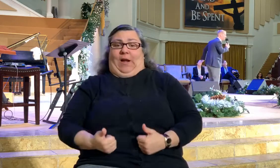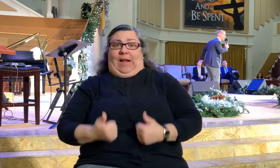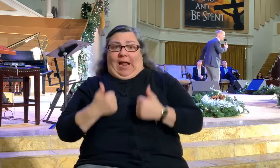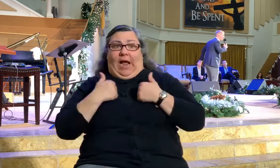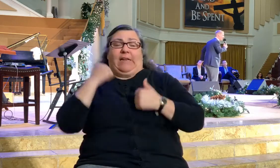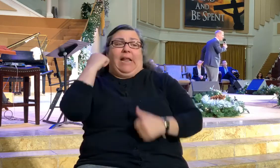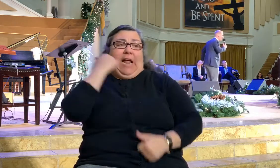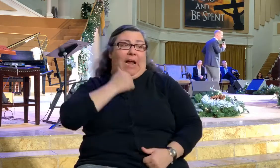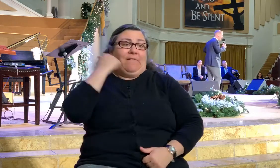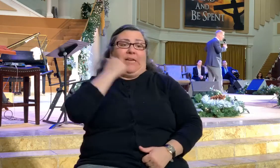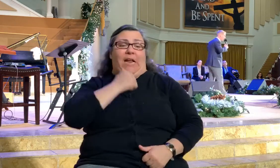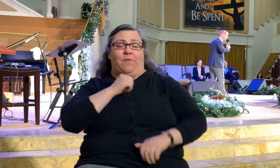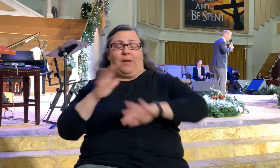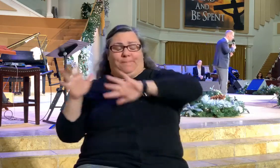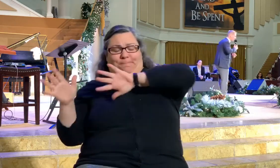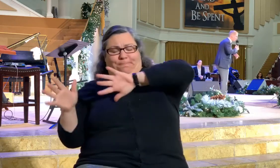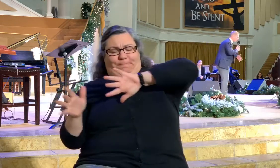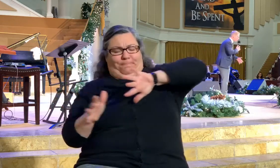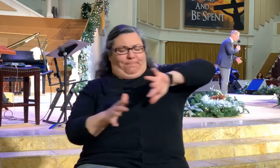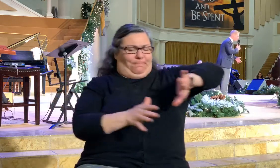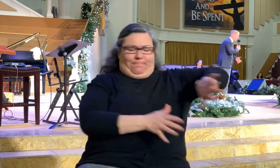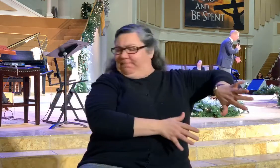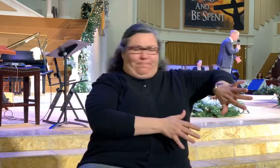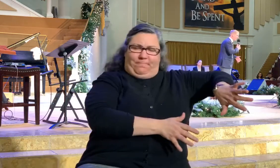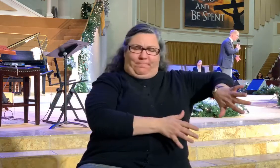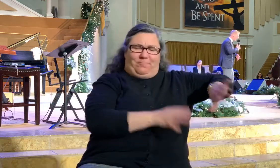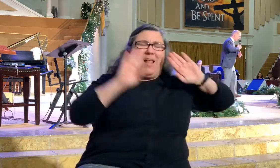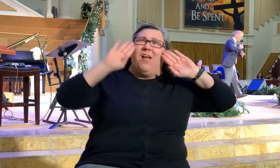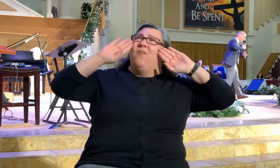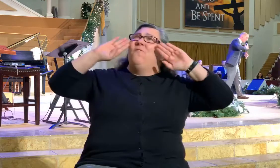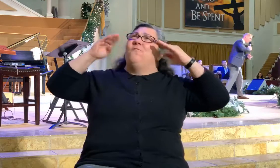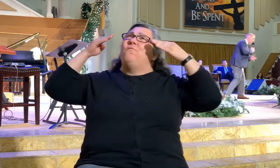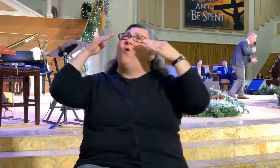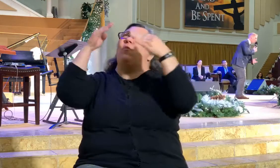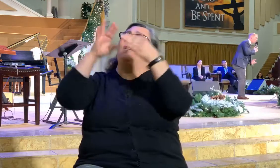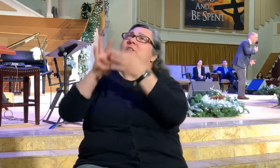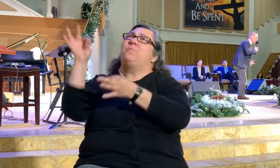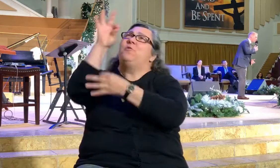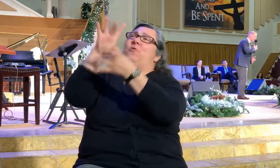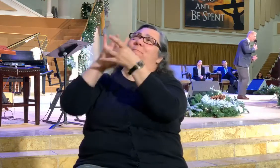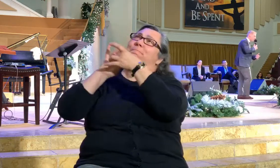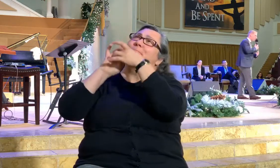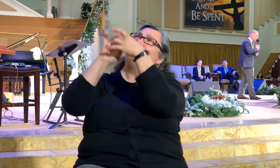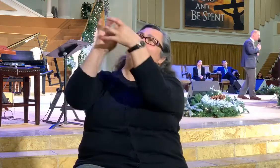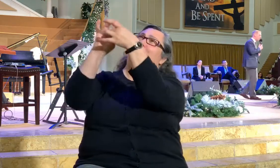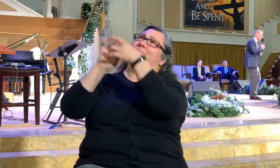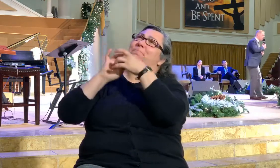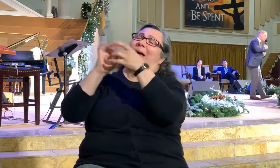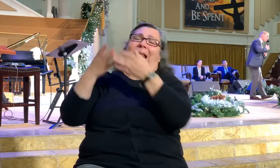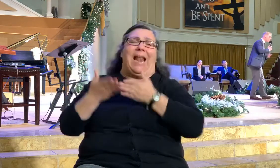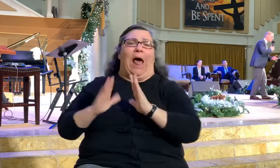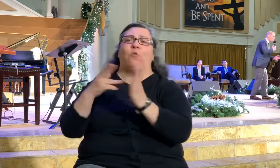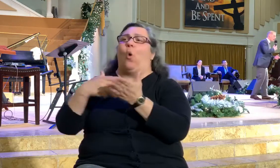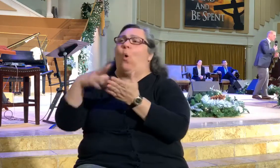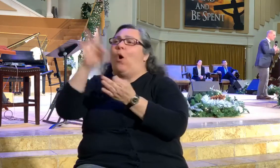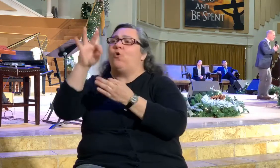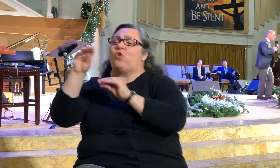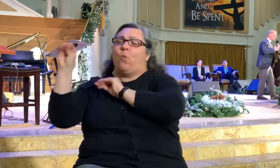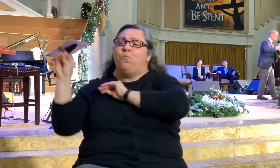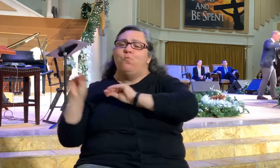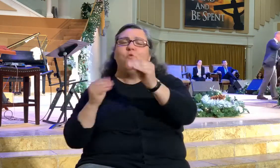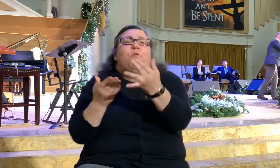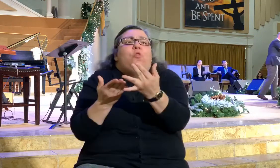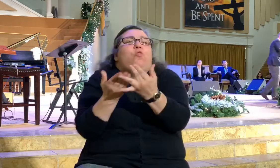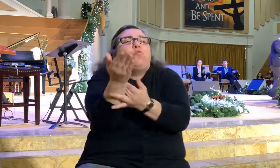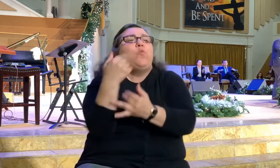day physically and get into a spiritual mindset and get into the Holy Ghost, allow the Holy Ghost to move through us